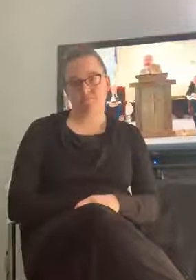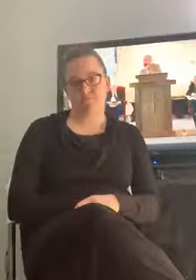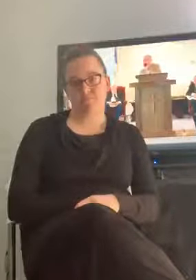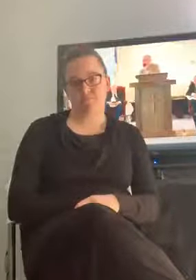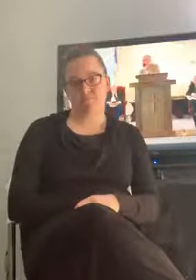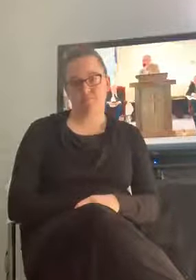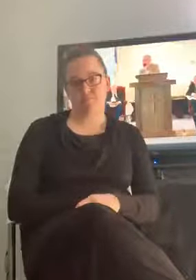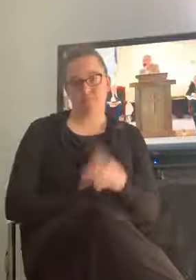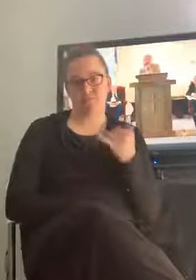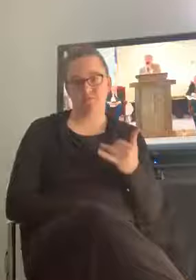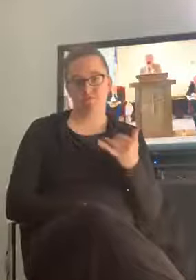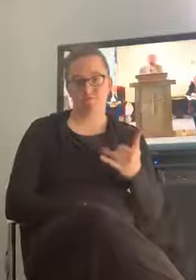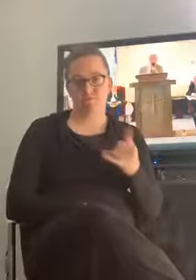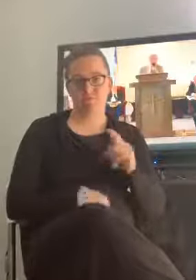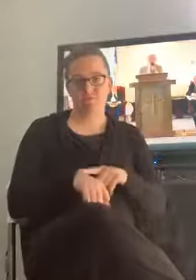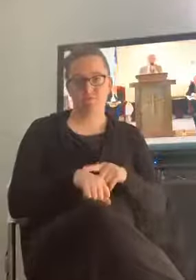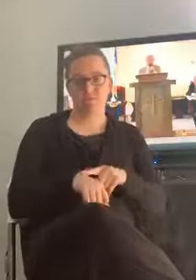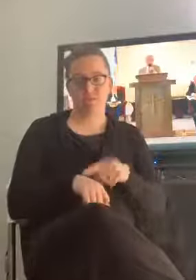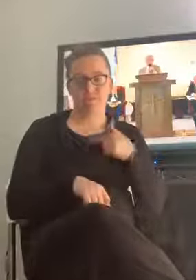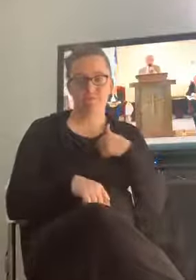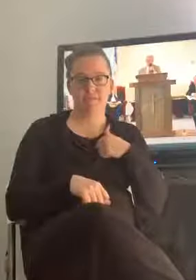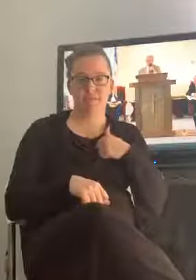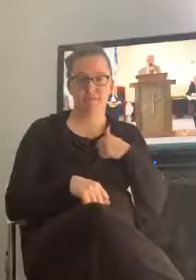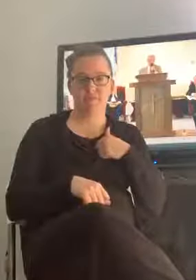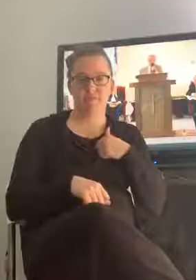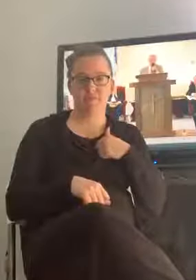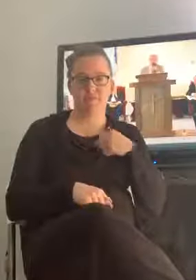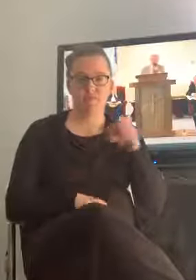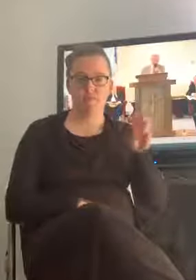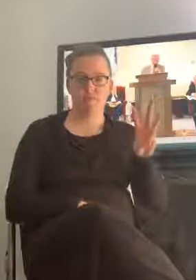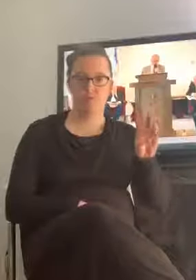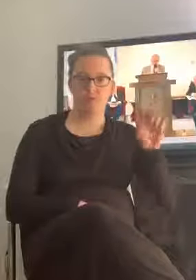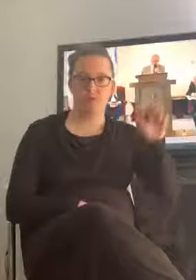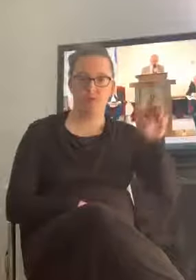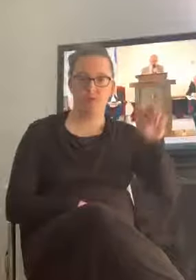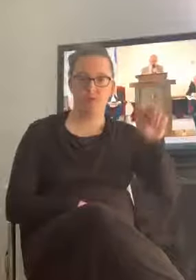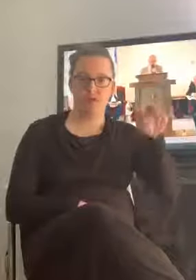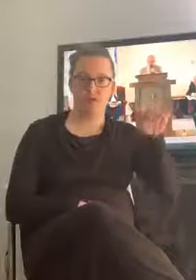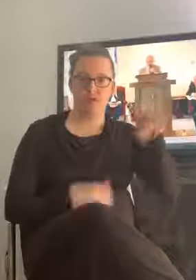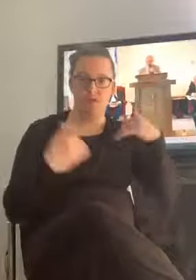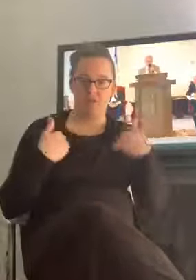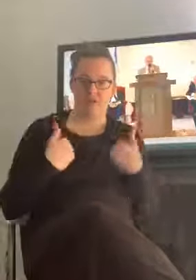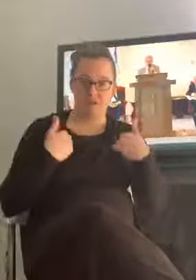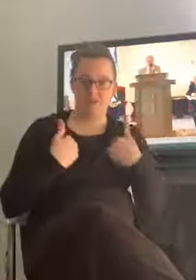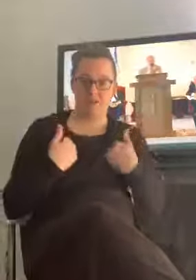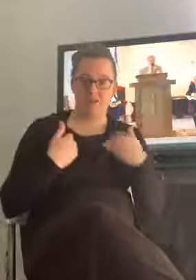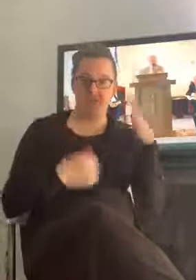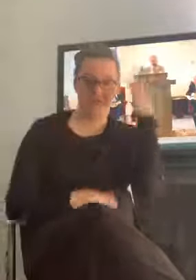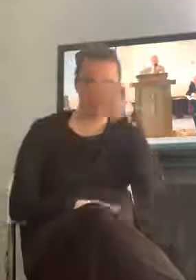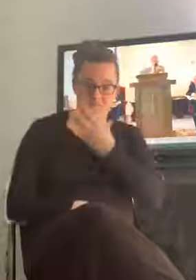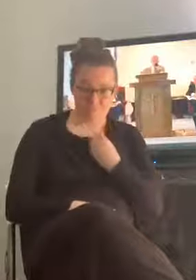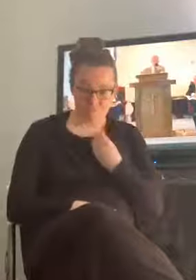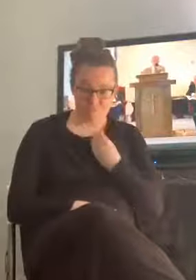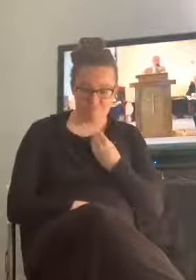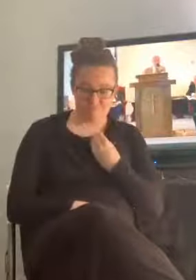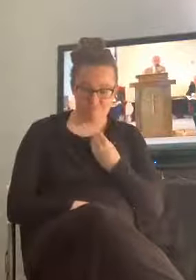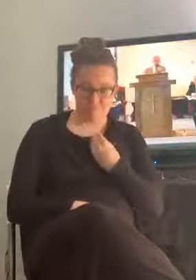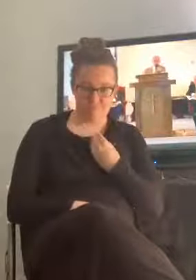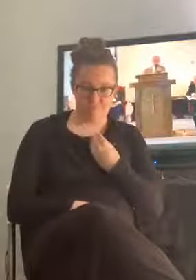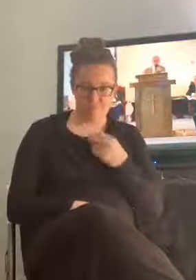There's been times I've been weary and nodded off and drifted